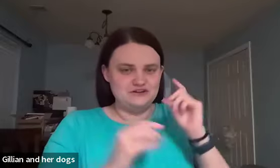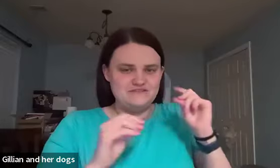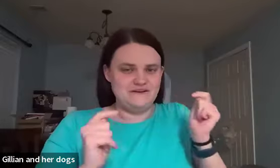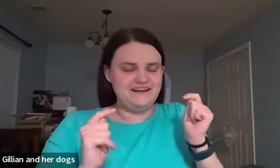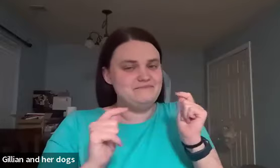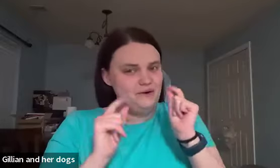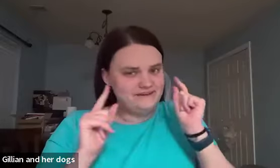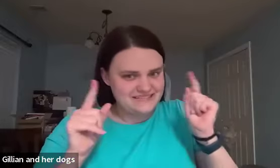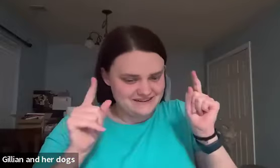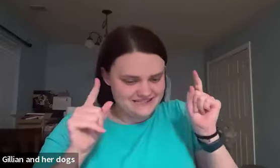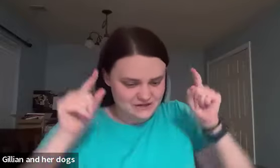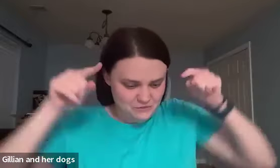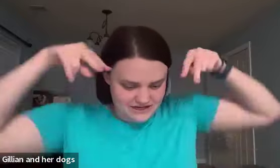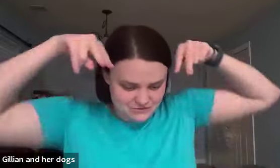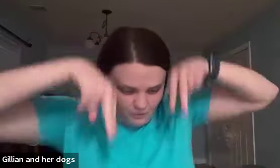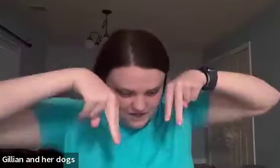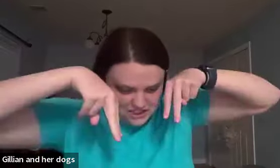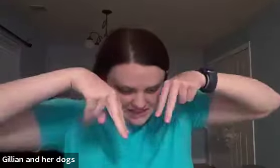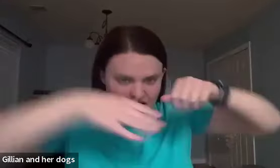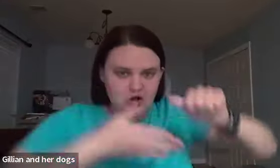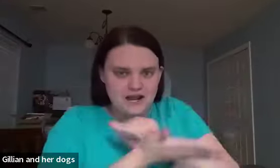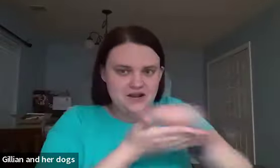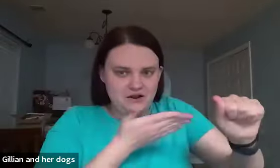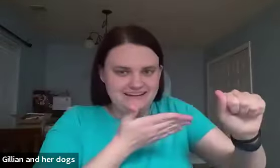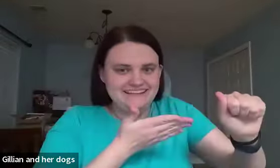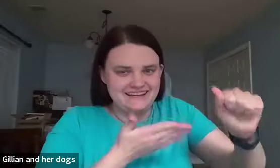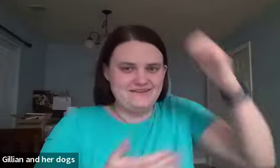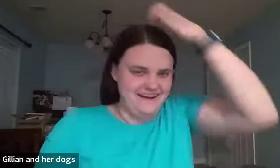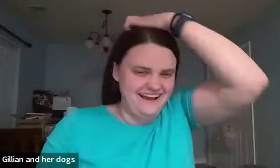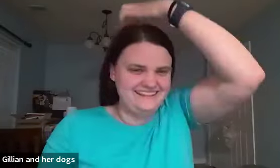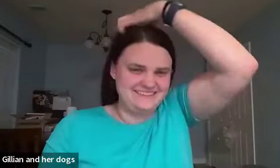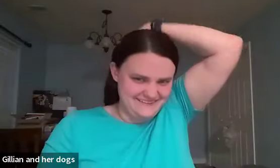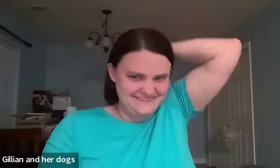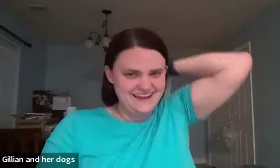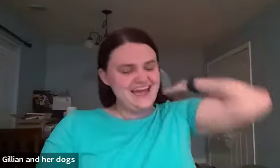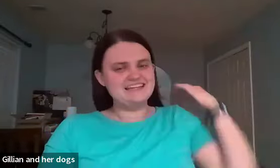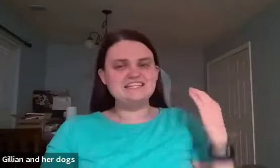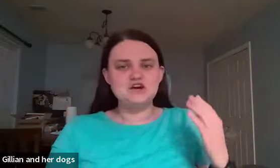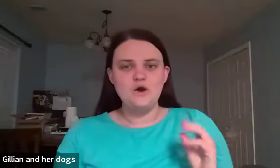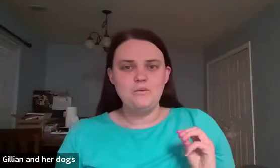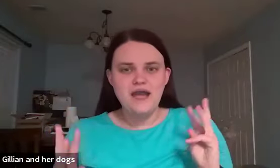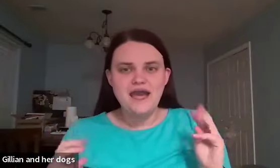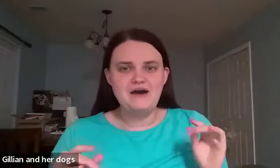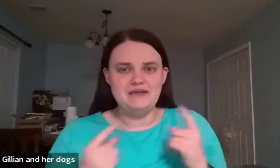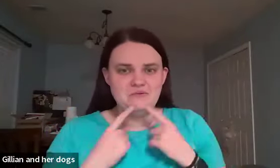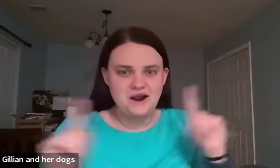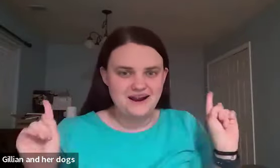There's a very momentary scene where it is watching the credit card get run through because he goes, wow, it